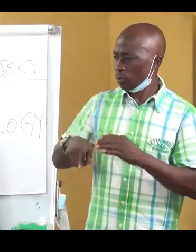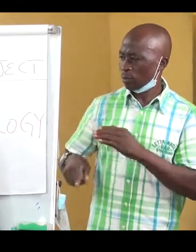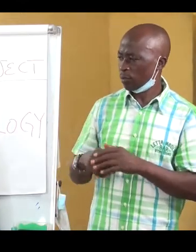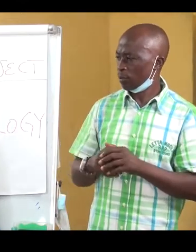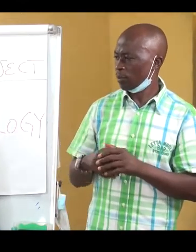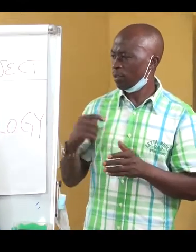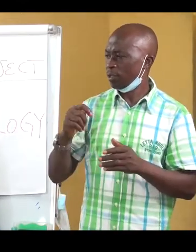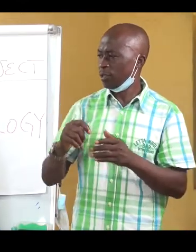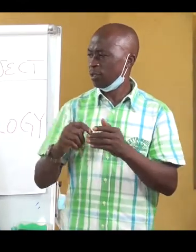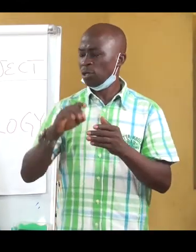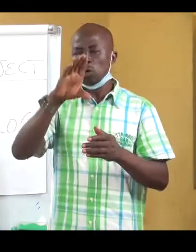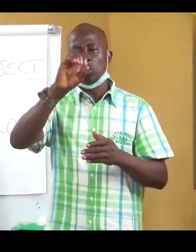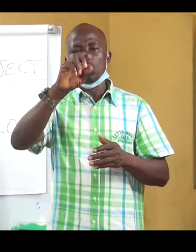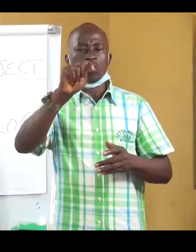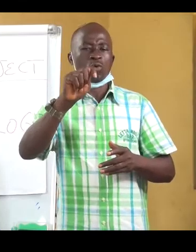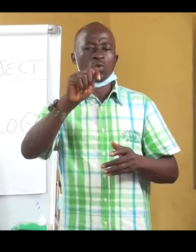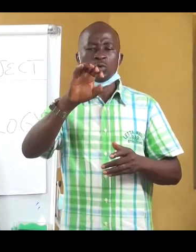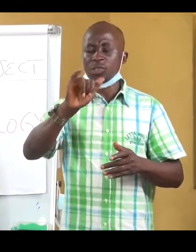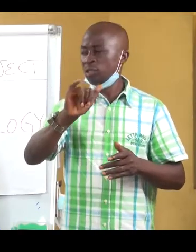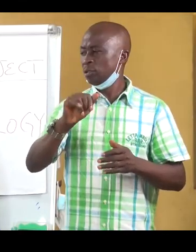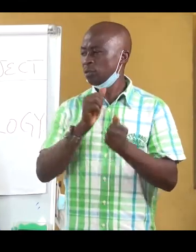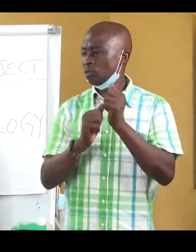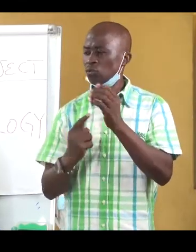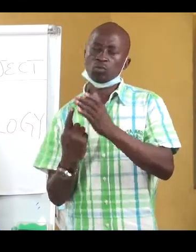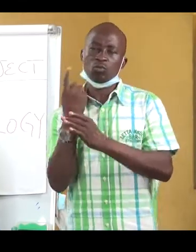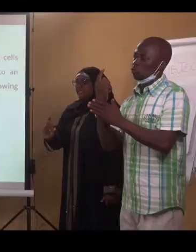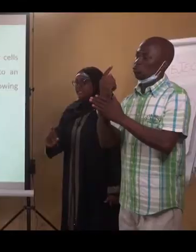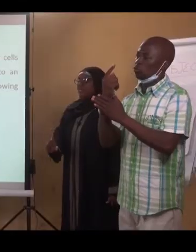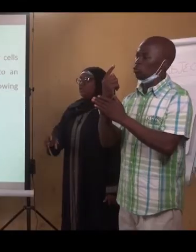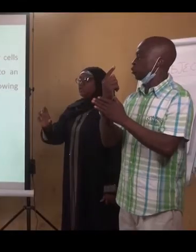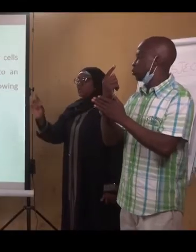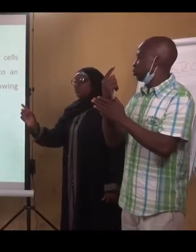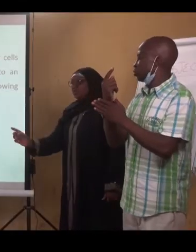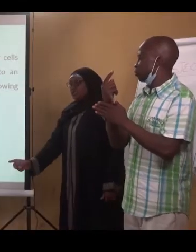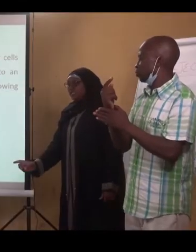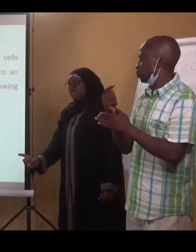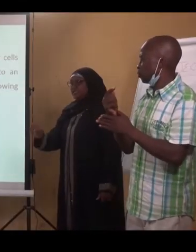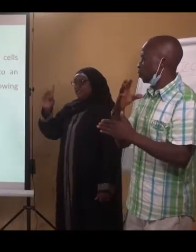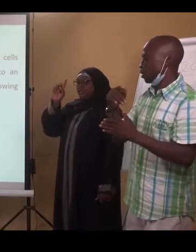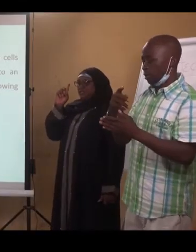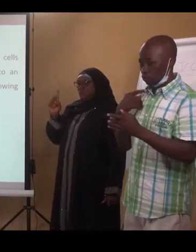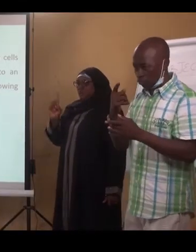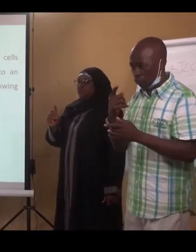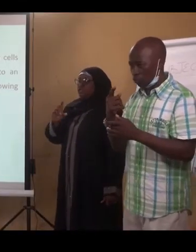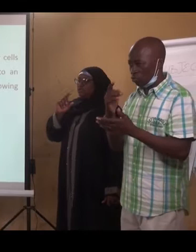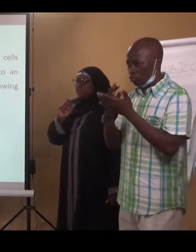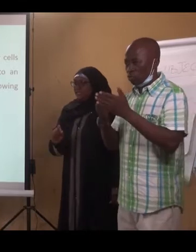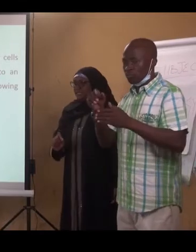seed leaves when the seeds start to germinate. And I said in some seed it is one, in some seed there